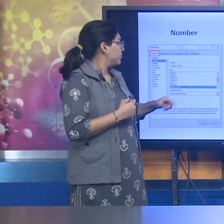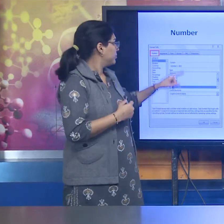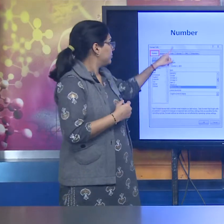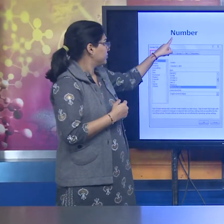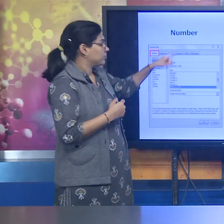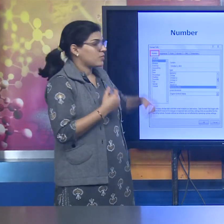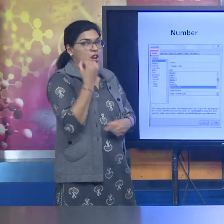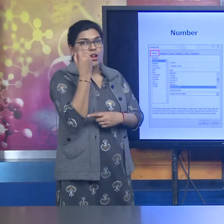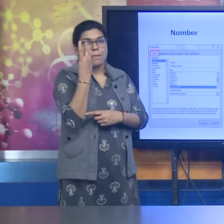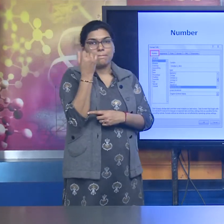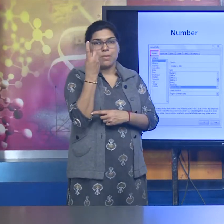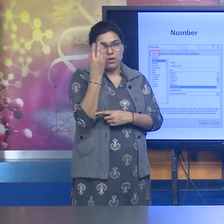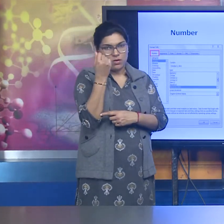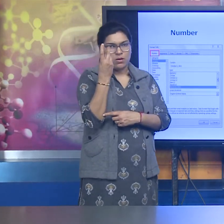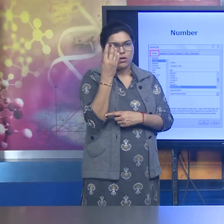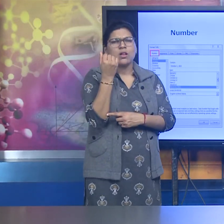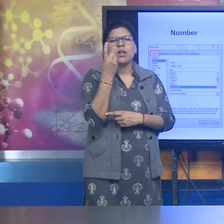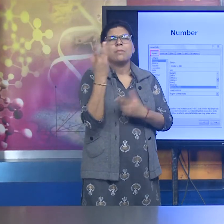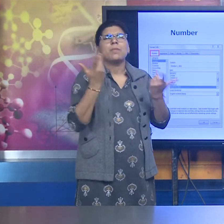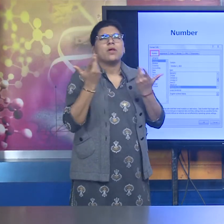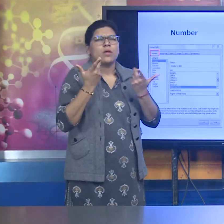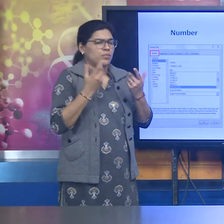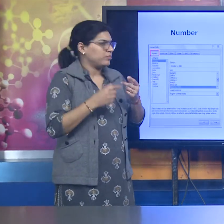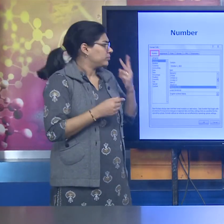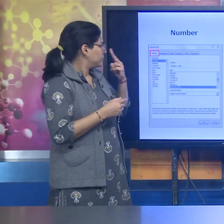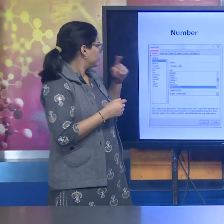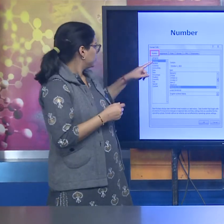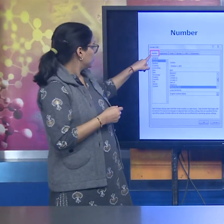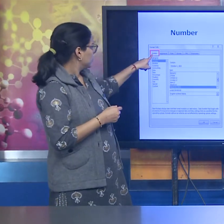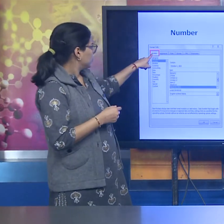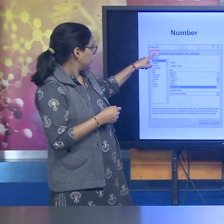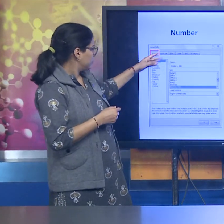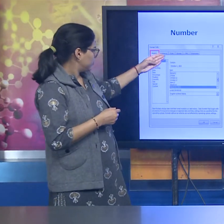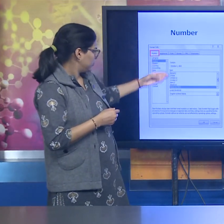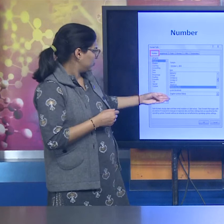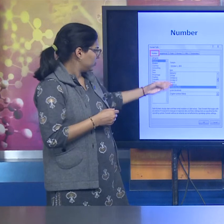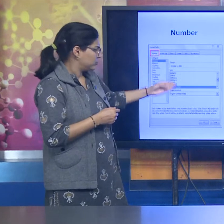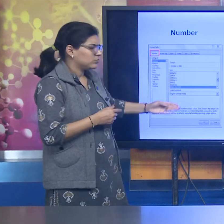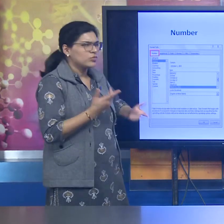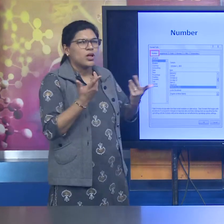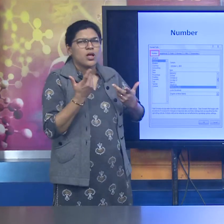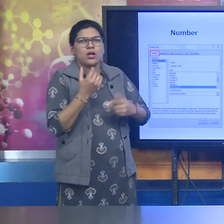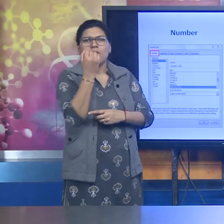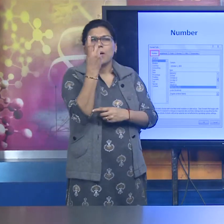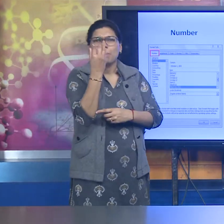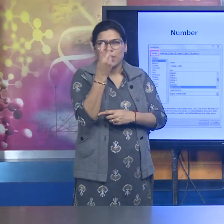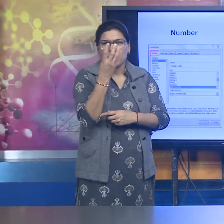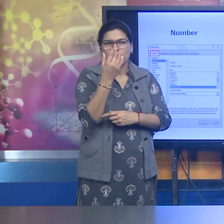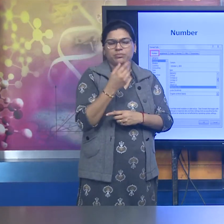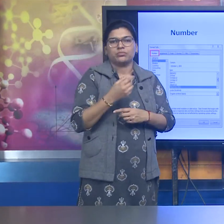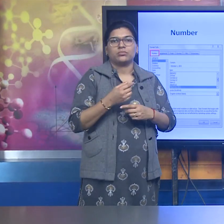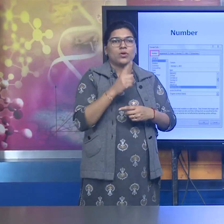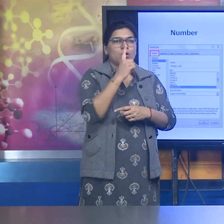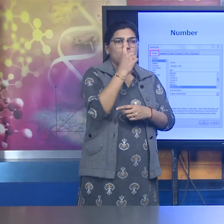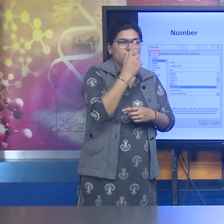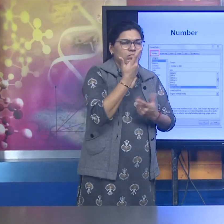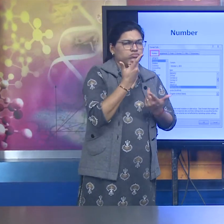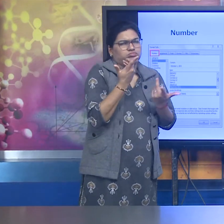Now, firstly, we are going to understand